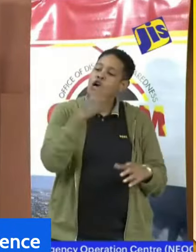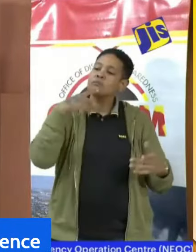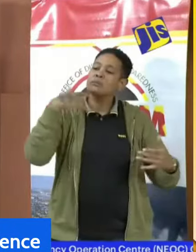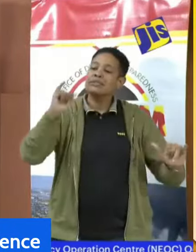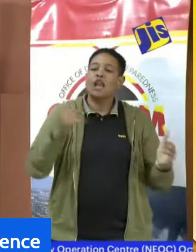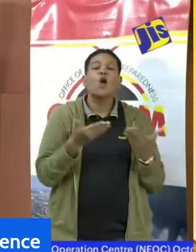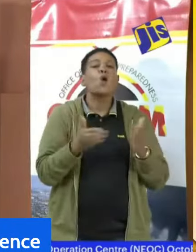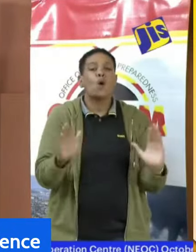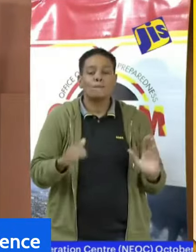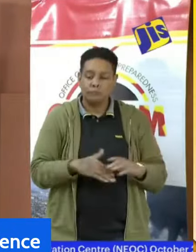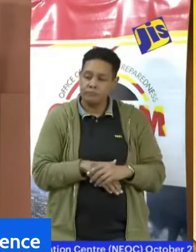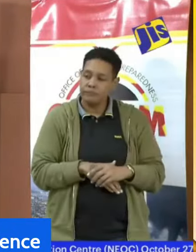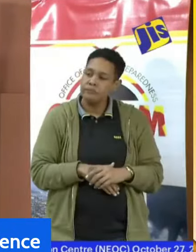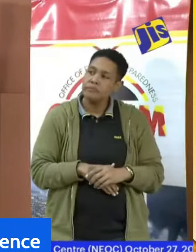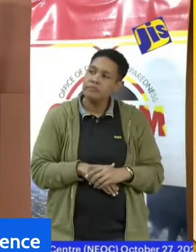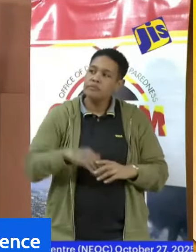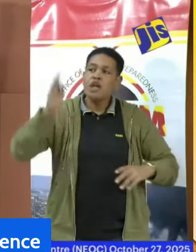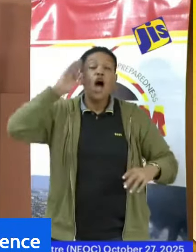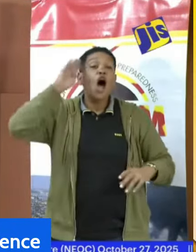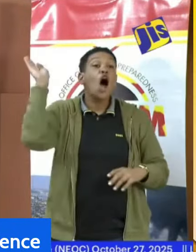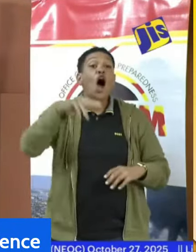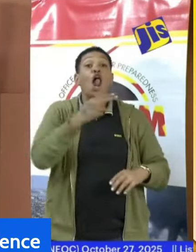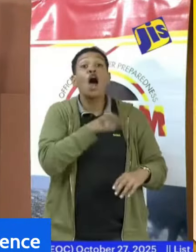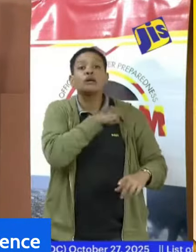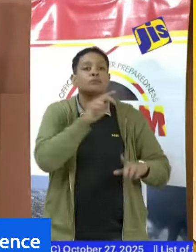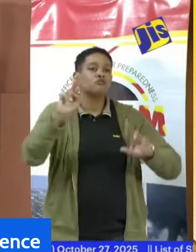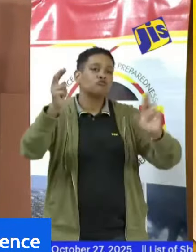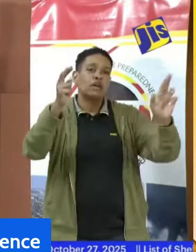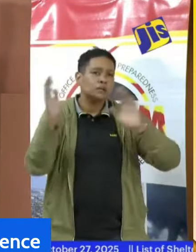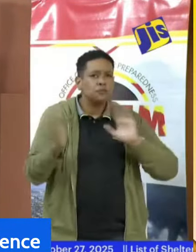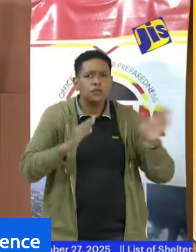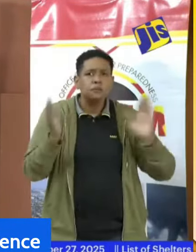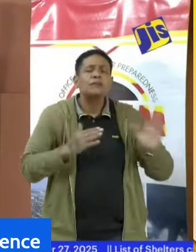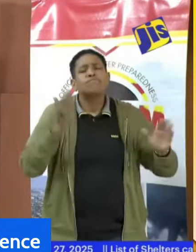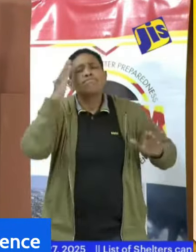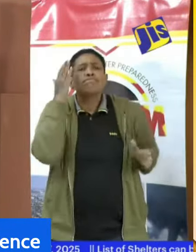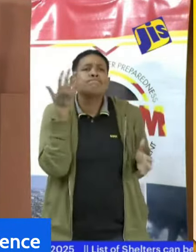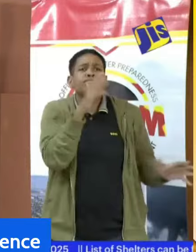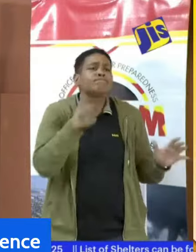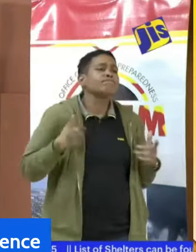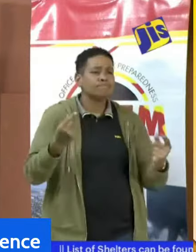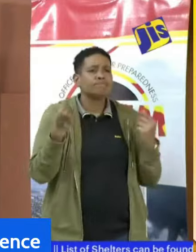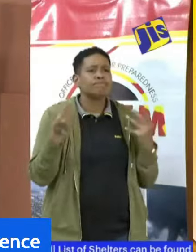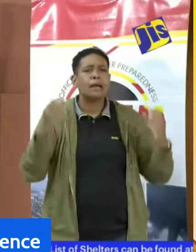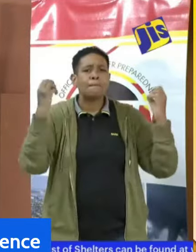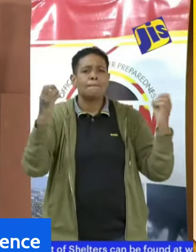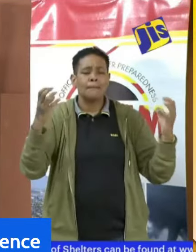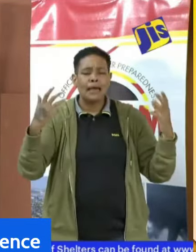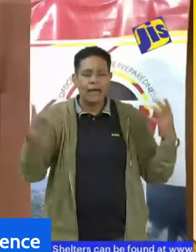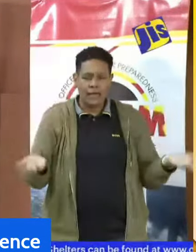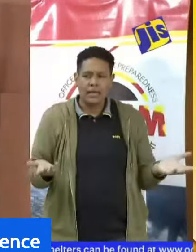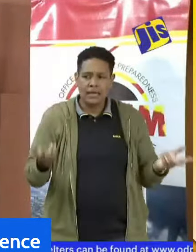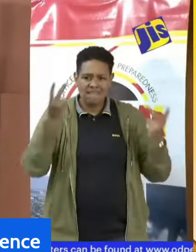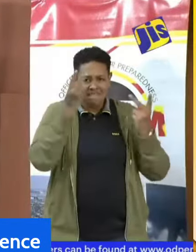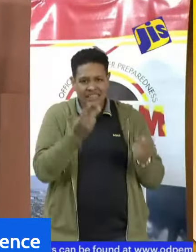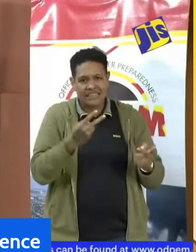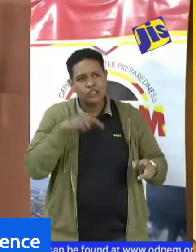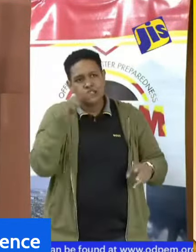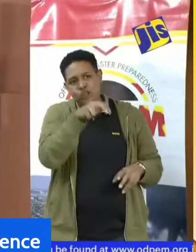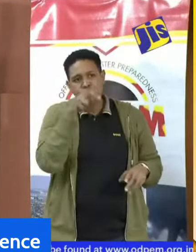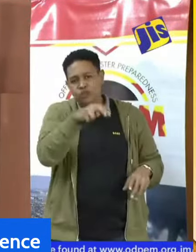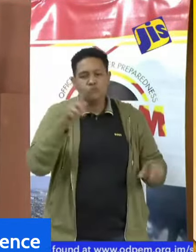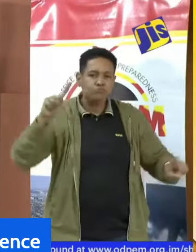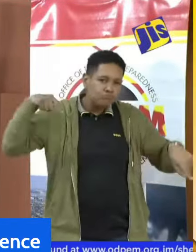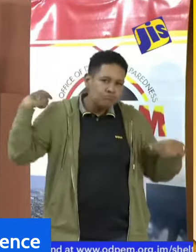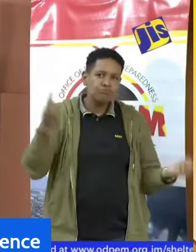remain open and all are prepared. I have done a number of visits over the